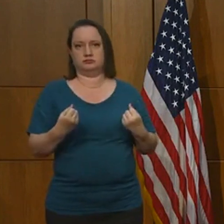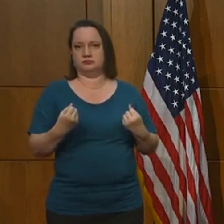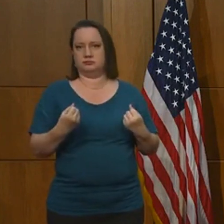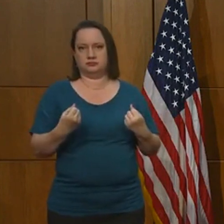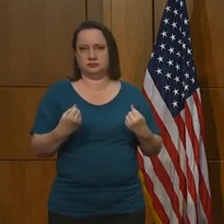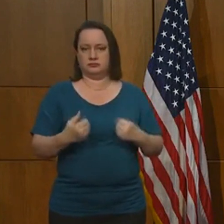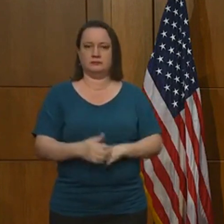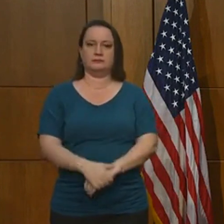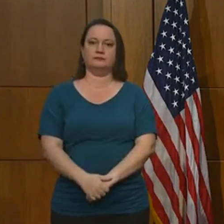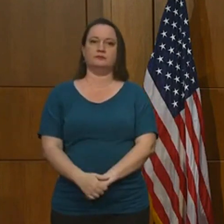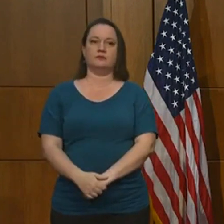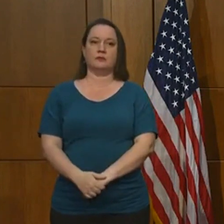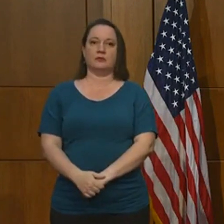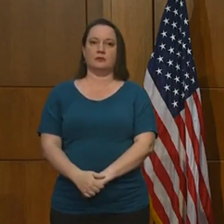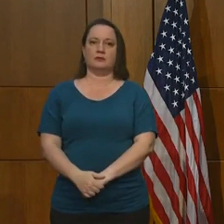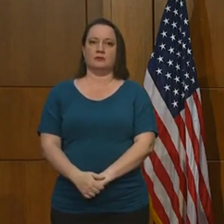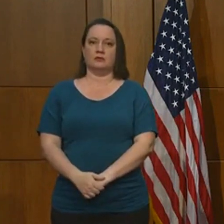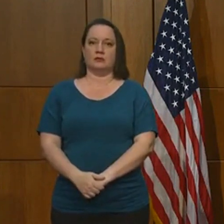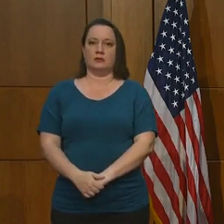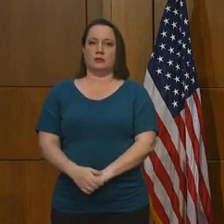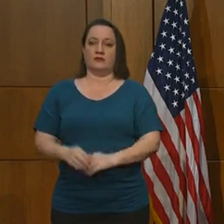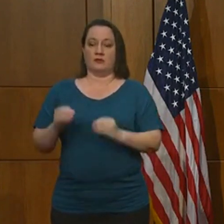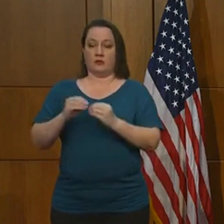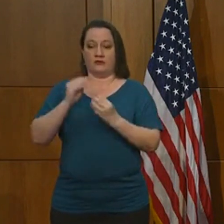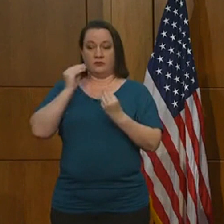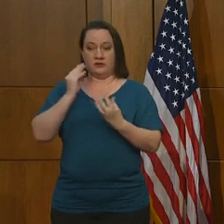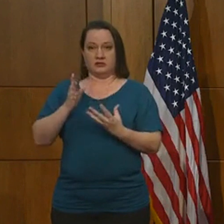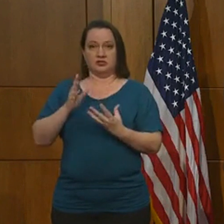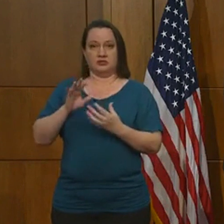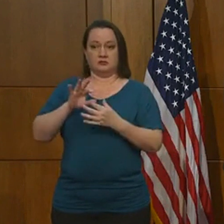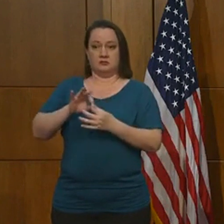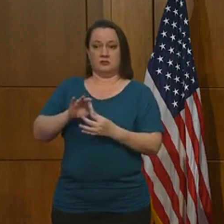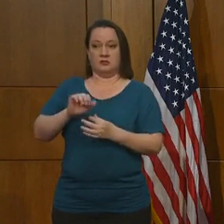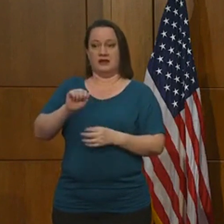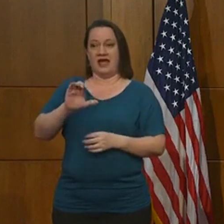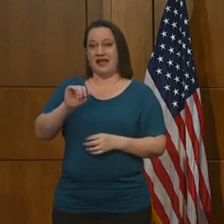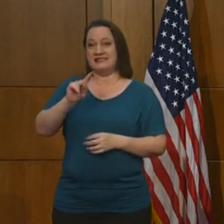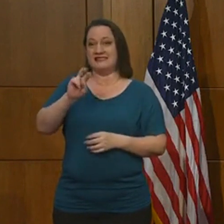for providing more information on the active cases,